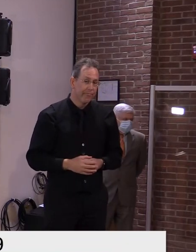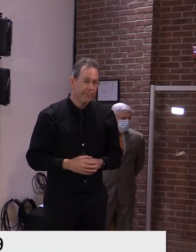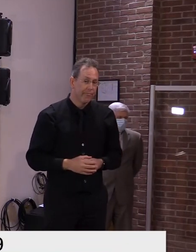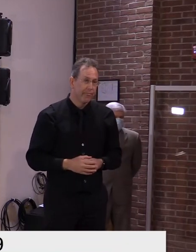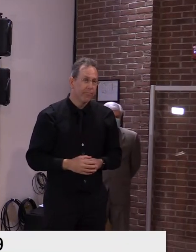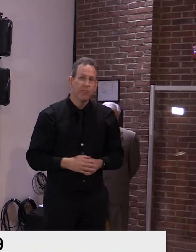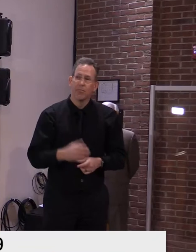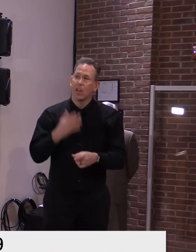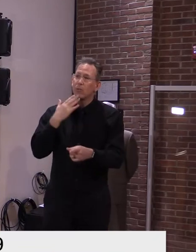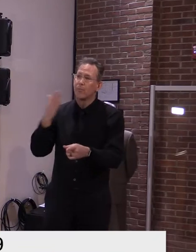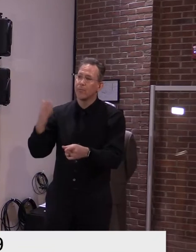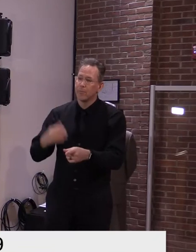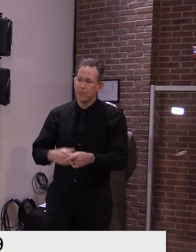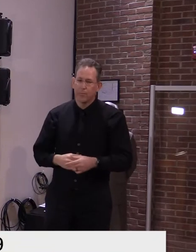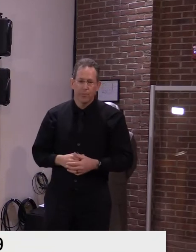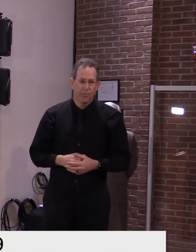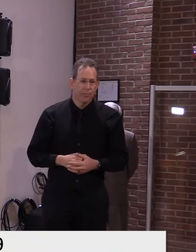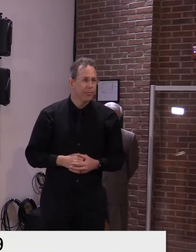Thank you.